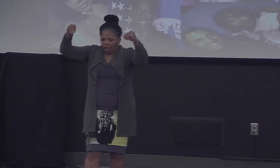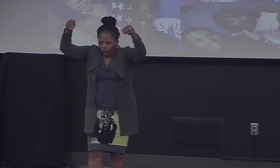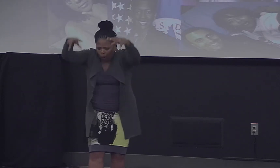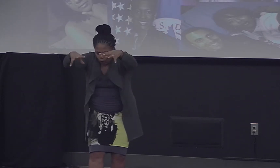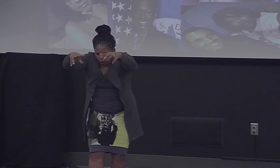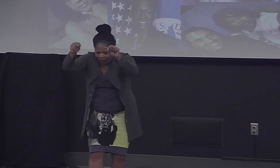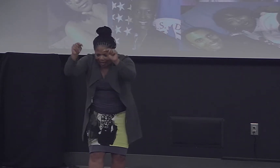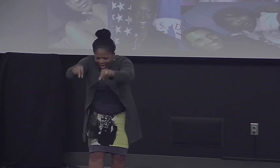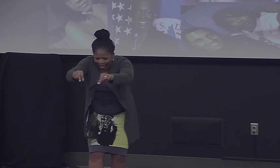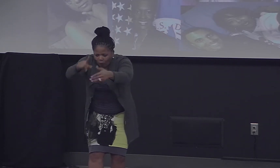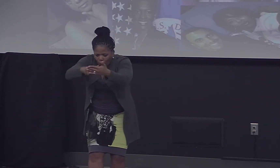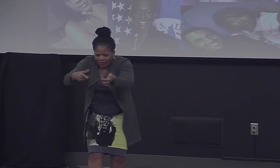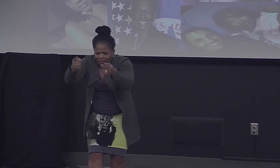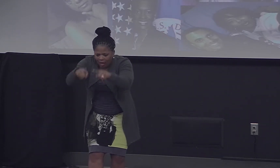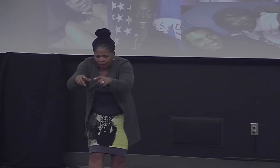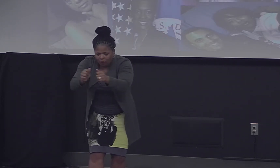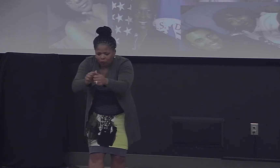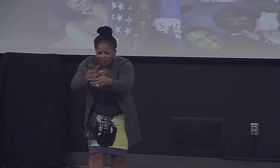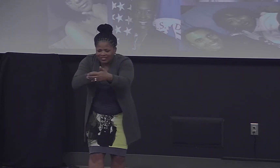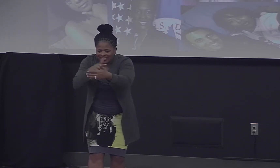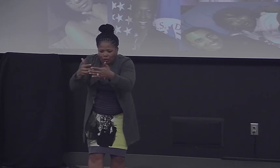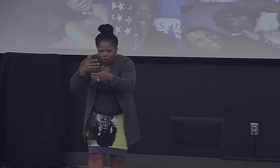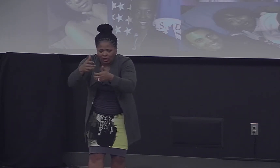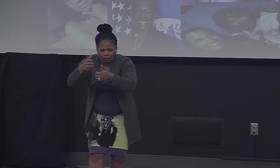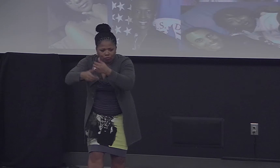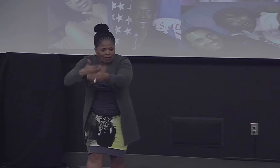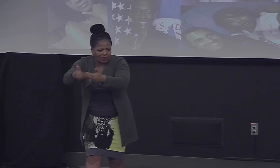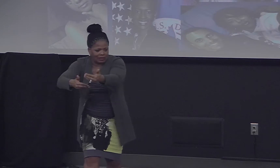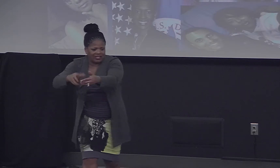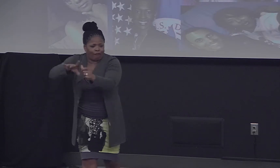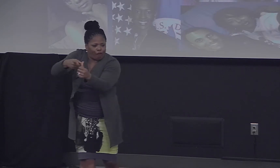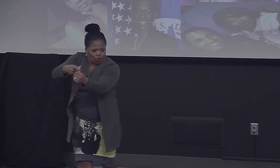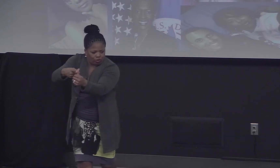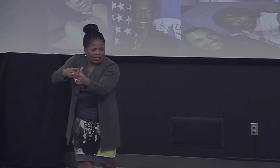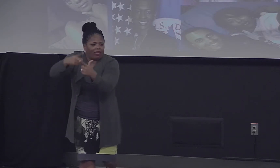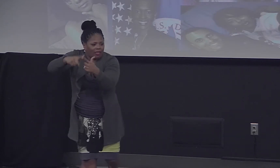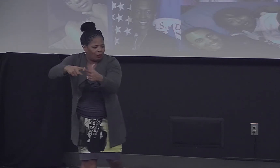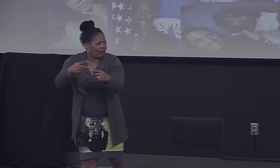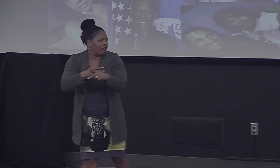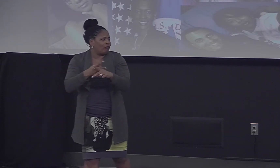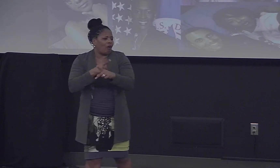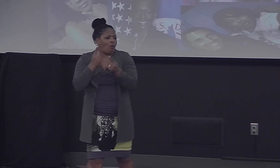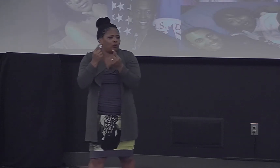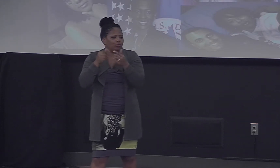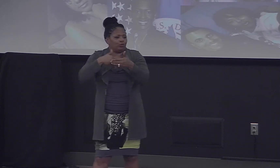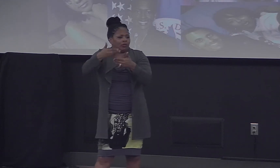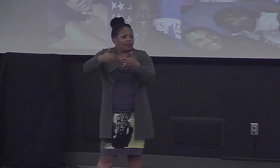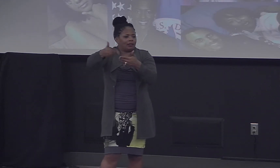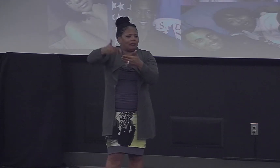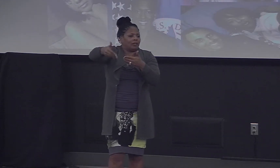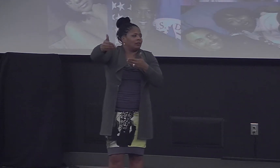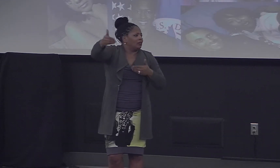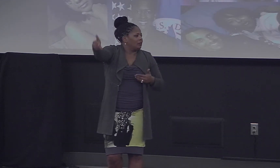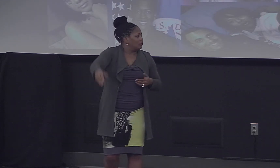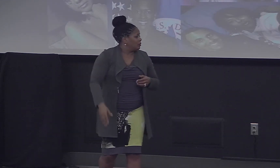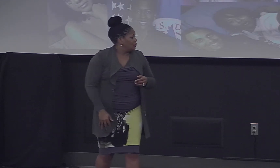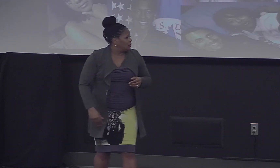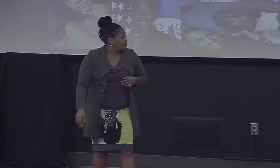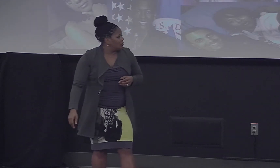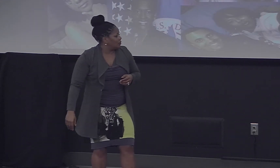this larger view of how we interpret and how we schedule interpreters now? So shining a light on why some processes have changed, what we don't want to lose,